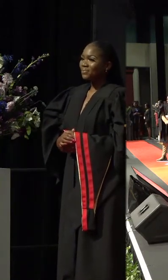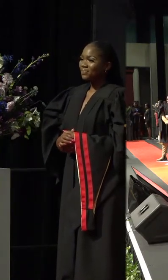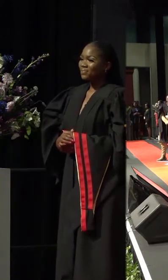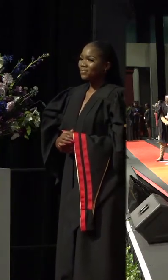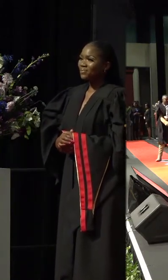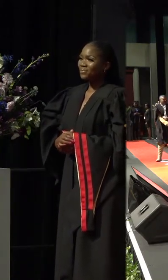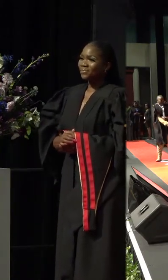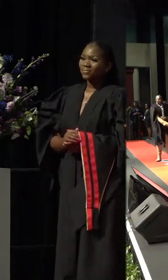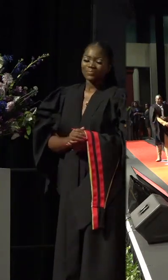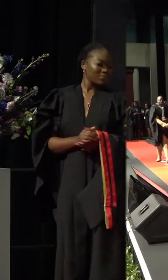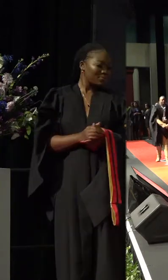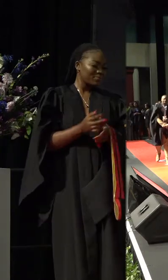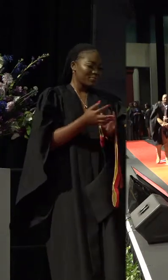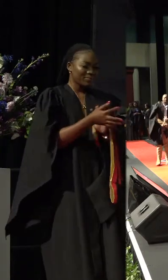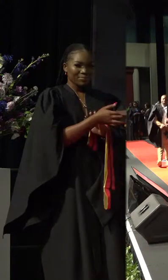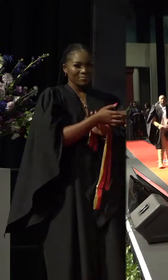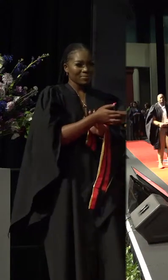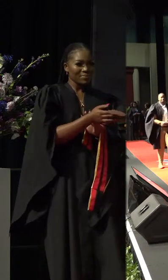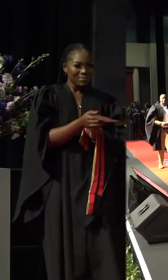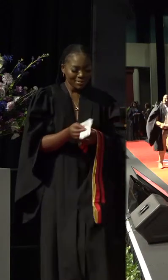Unathi Msuthu.